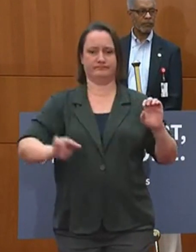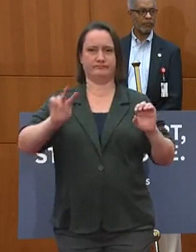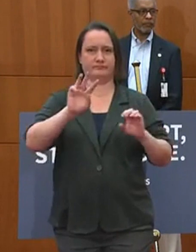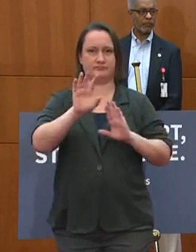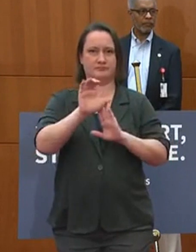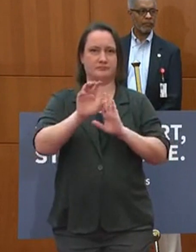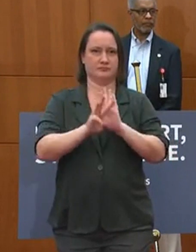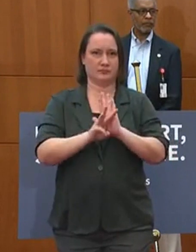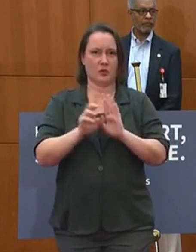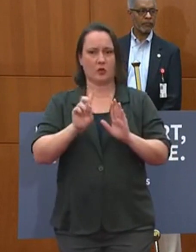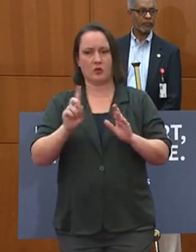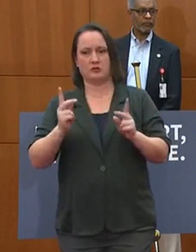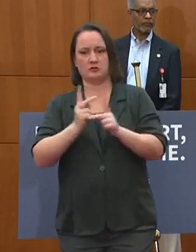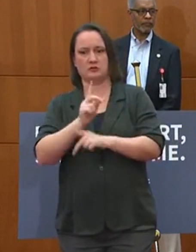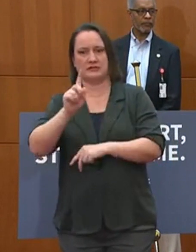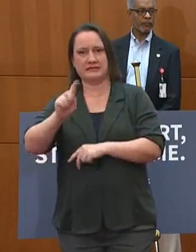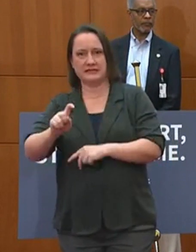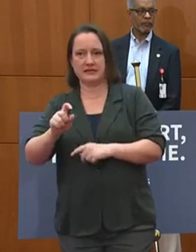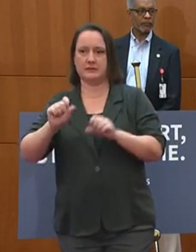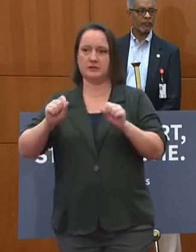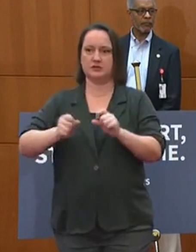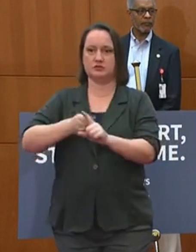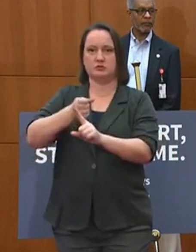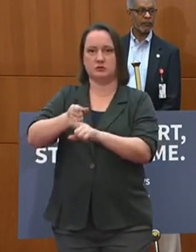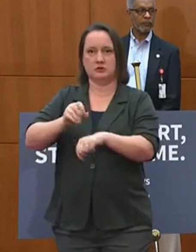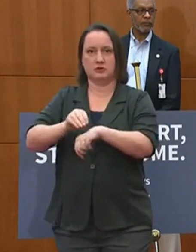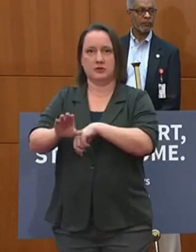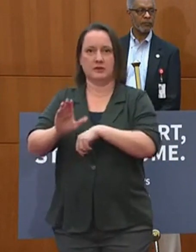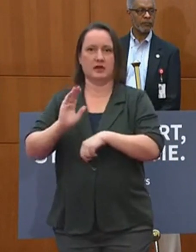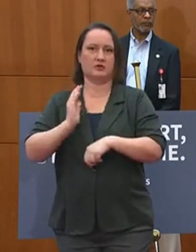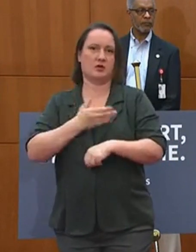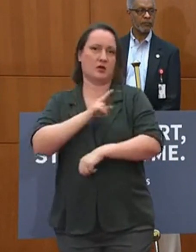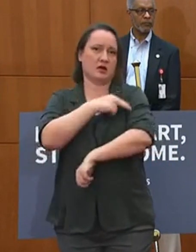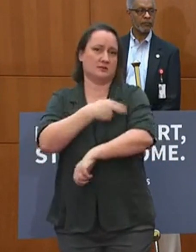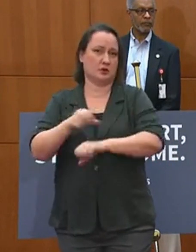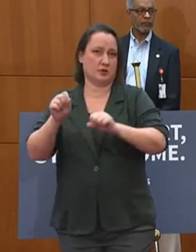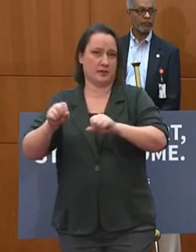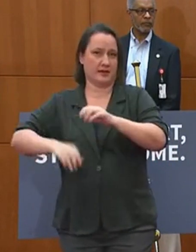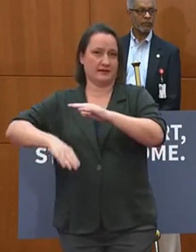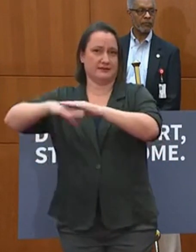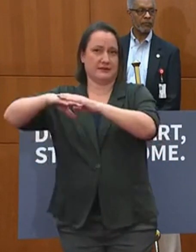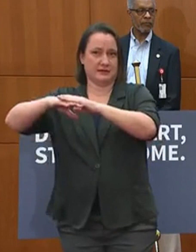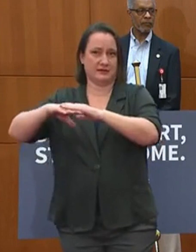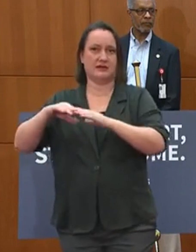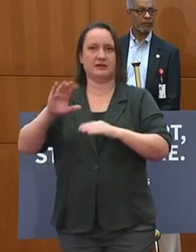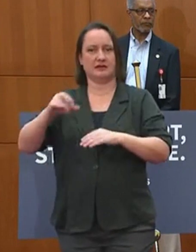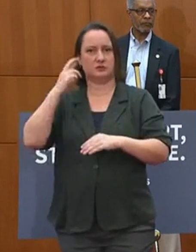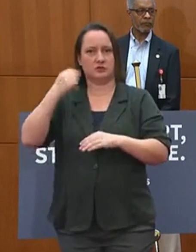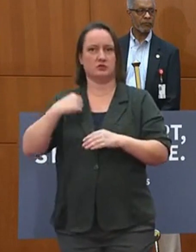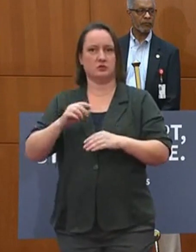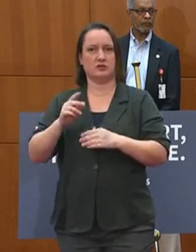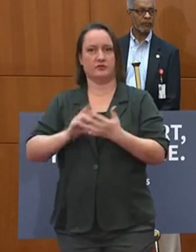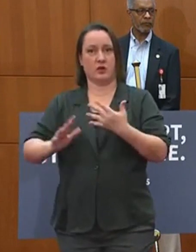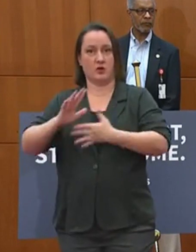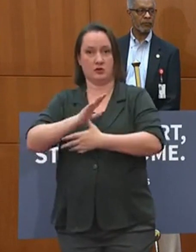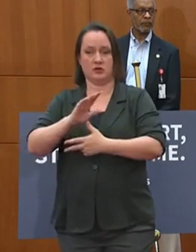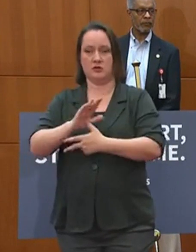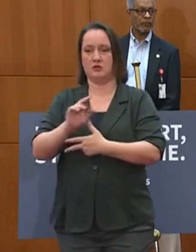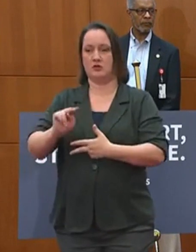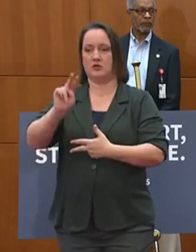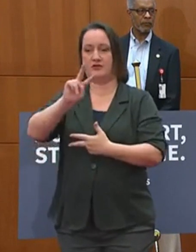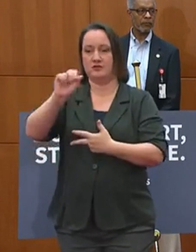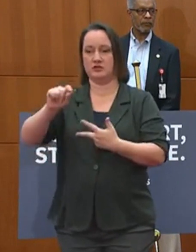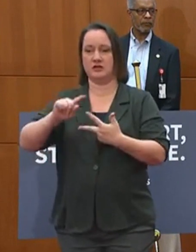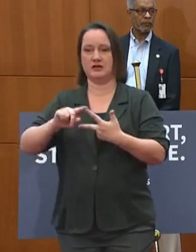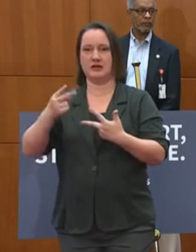and potential impact on hospital capacity. And so that's how we've prioritized the Northern Virginia region, as well as the Hampton Roads region and the